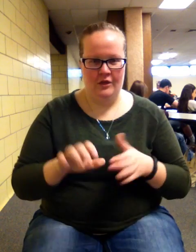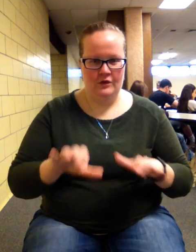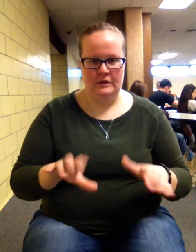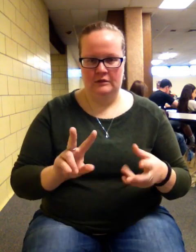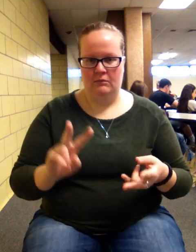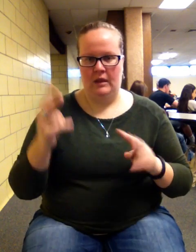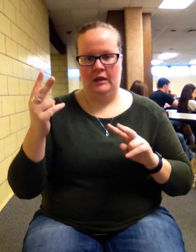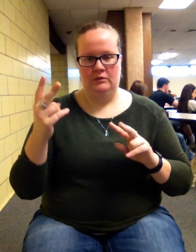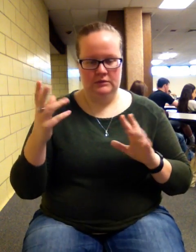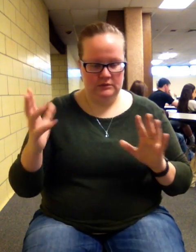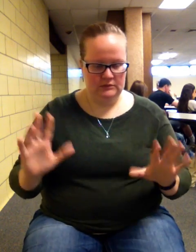first.